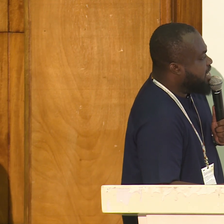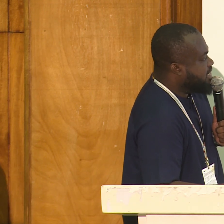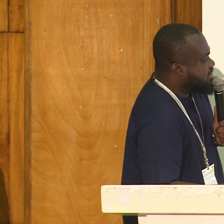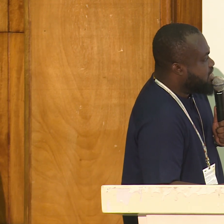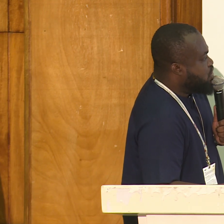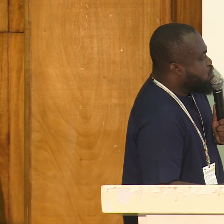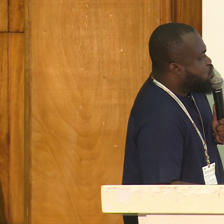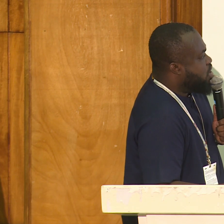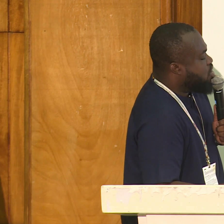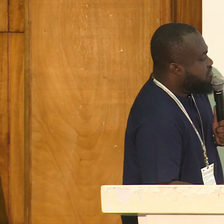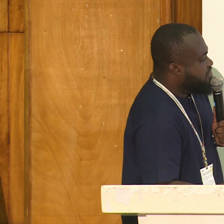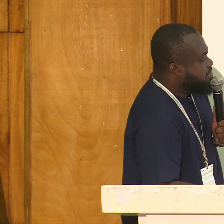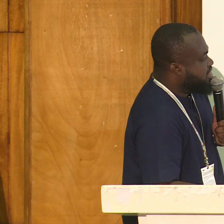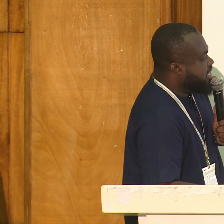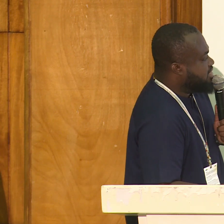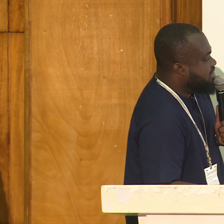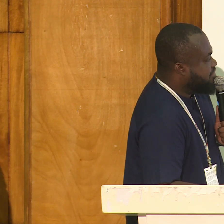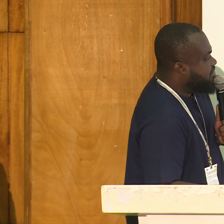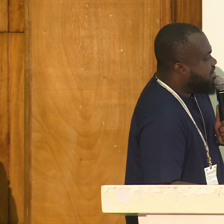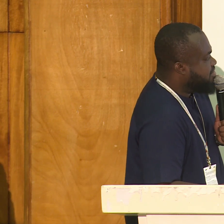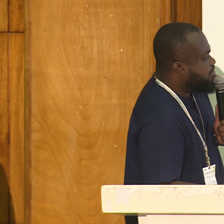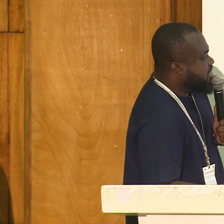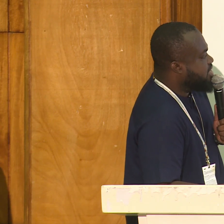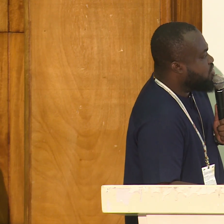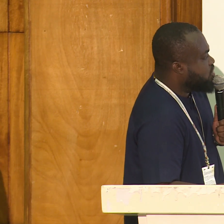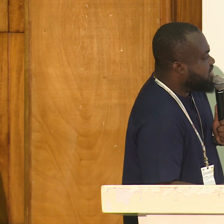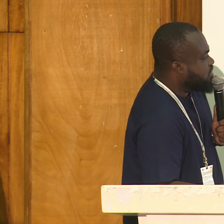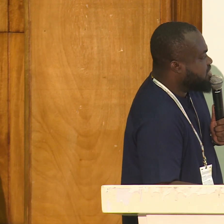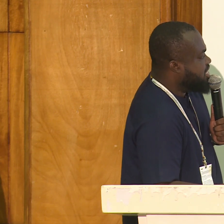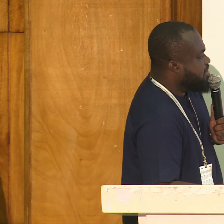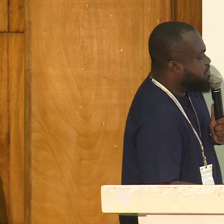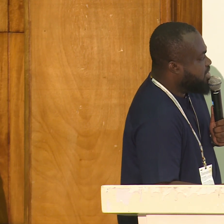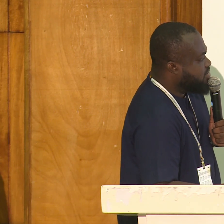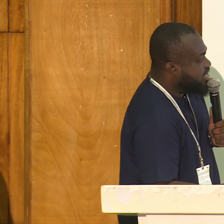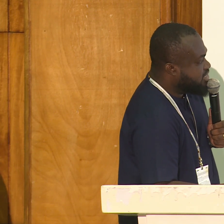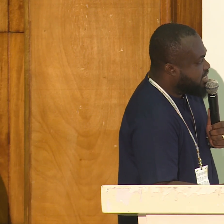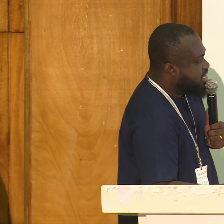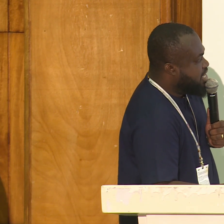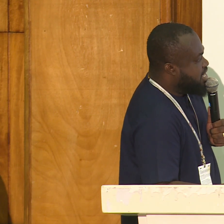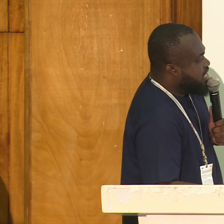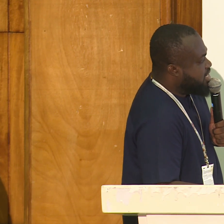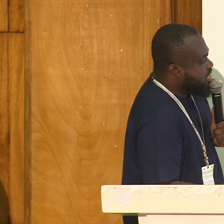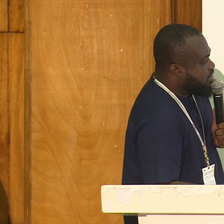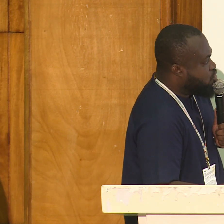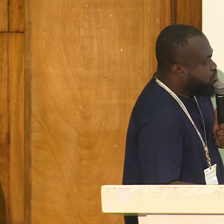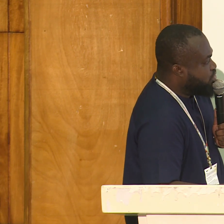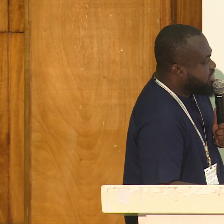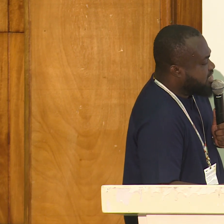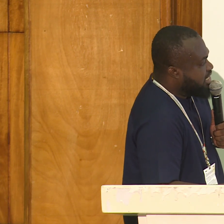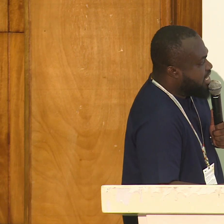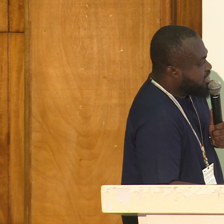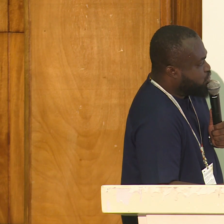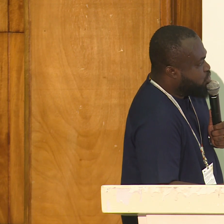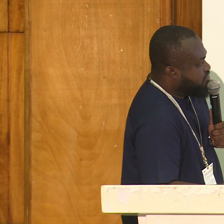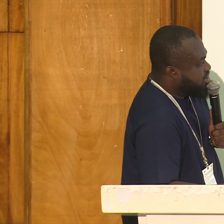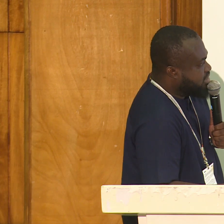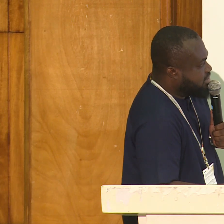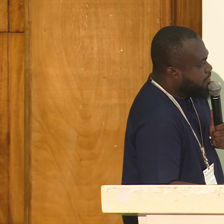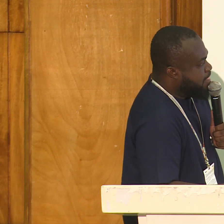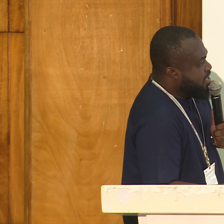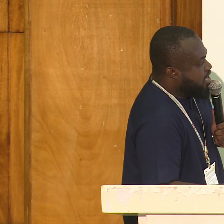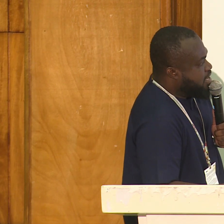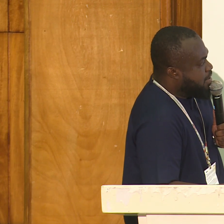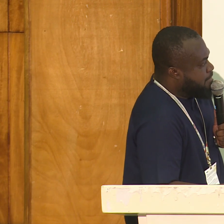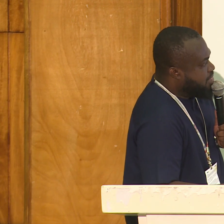50 plus who are confirming that they've ever been in contact with any peer educator in the community in the last 12